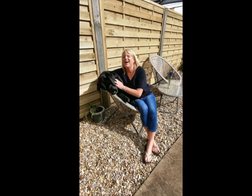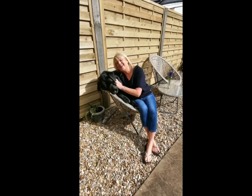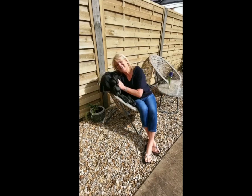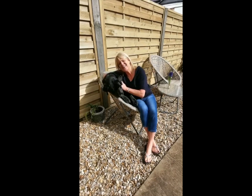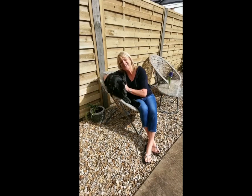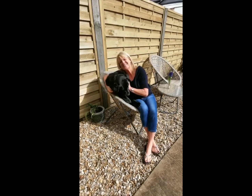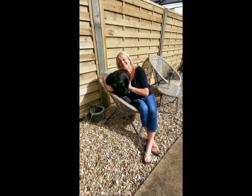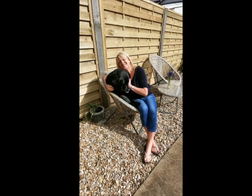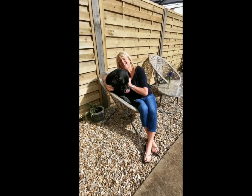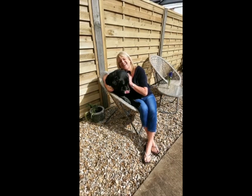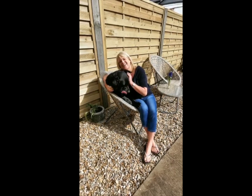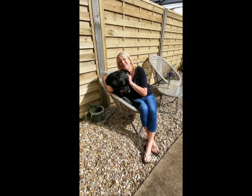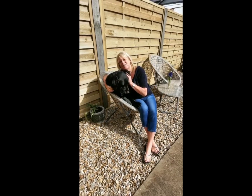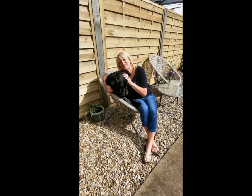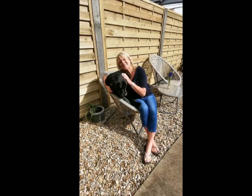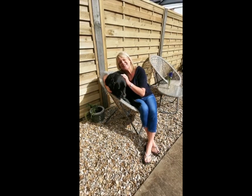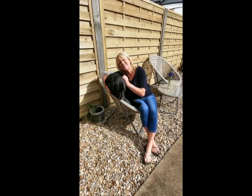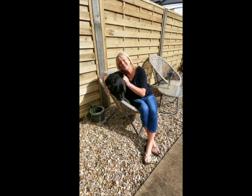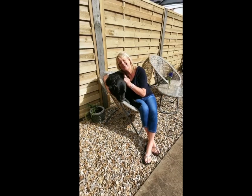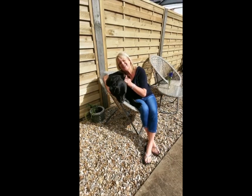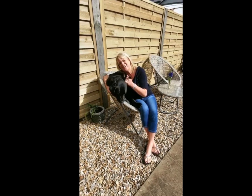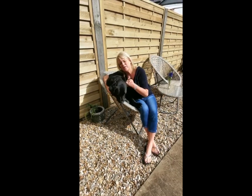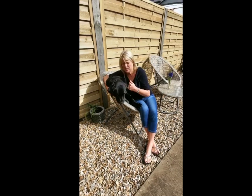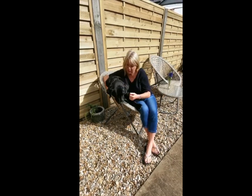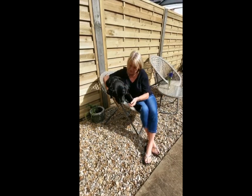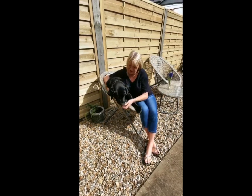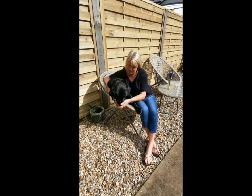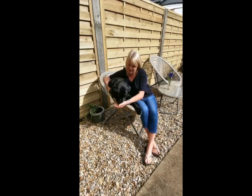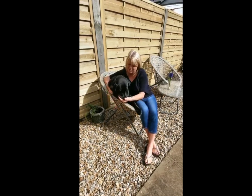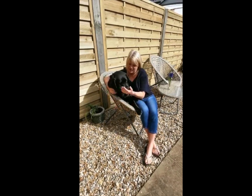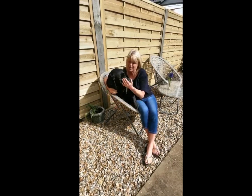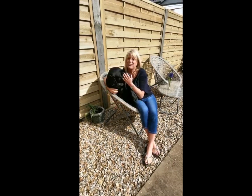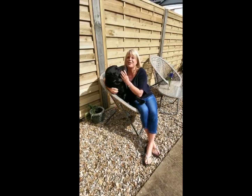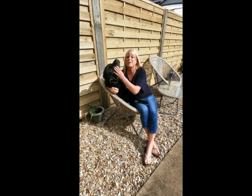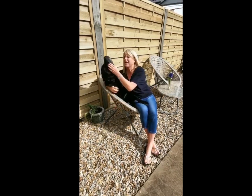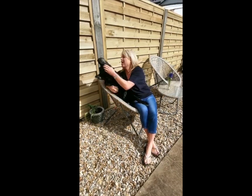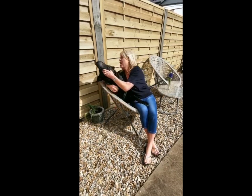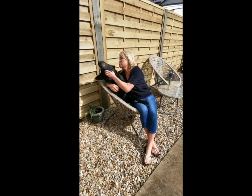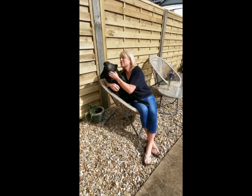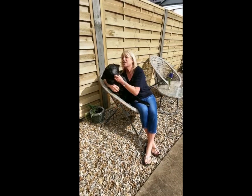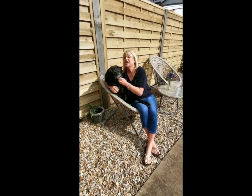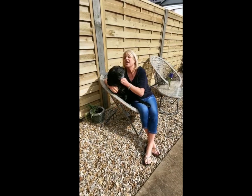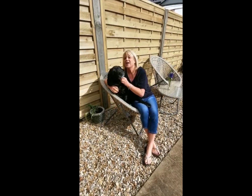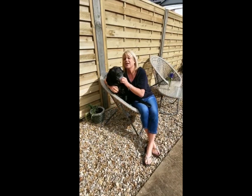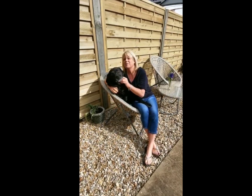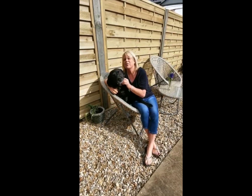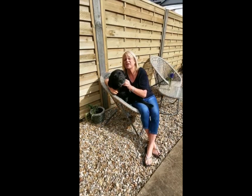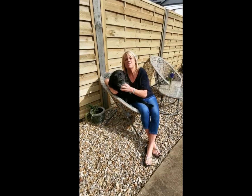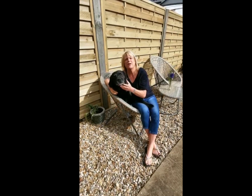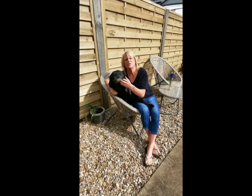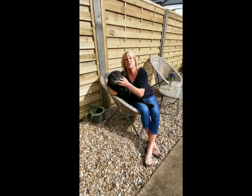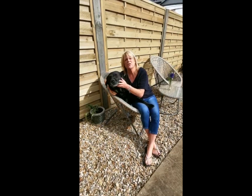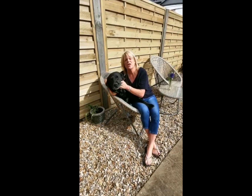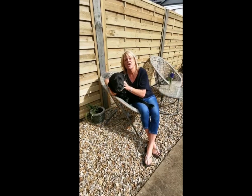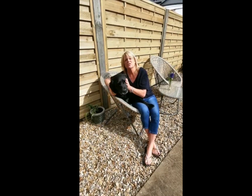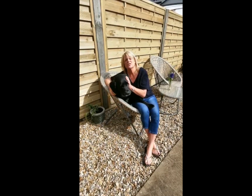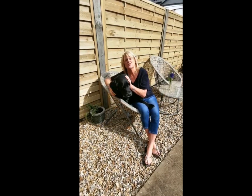Hi kids. Mrs. Cleary here with Finn, my lovely black lab. Thinking about you all lots.